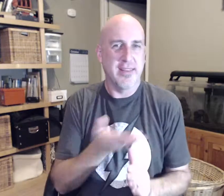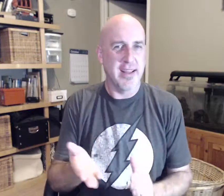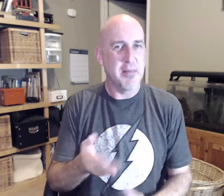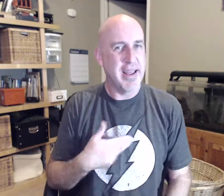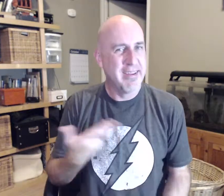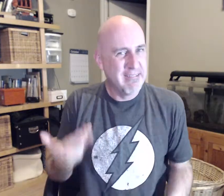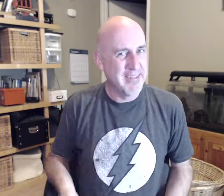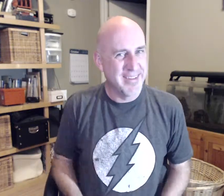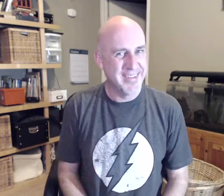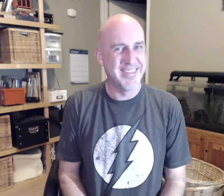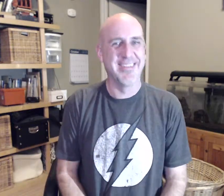am I?